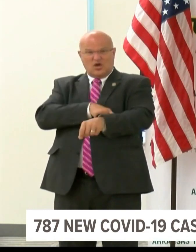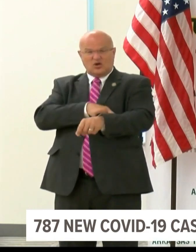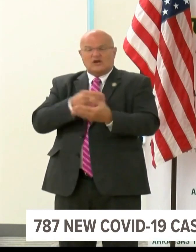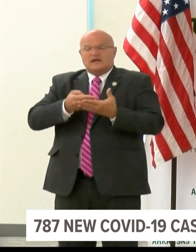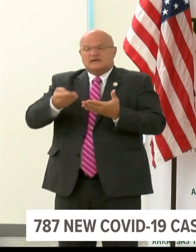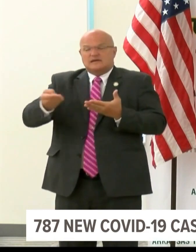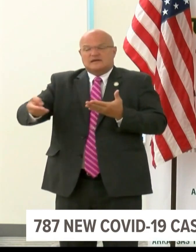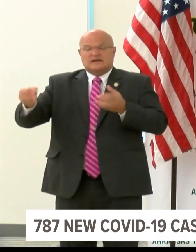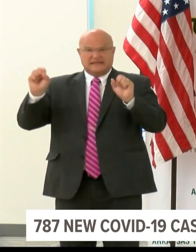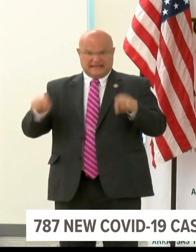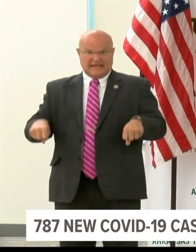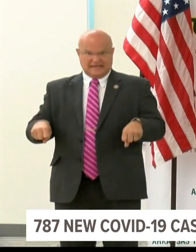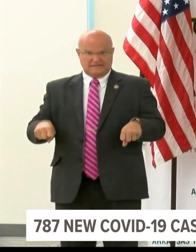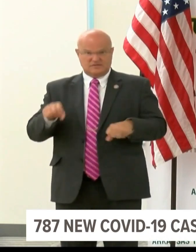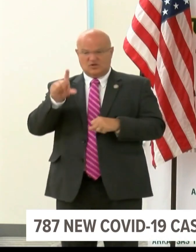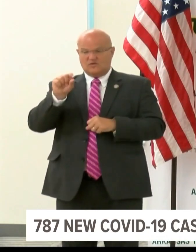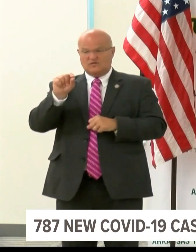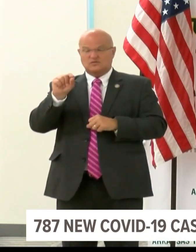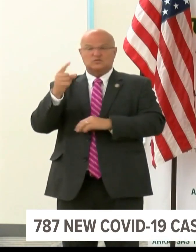for 20 days.